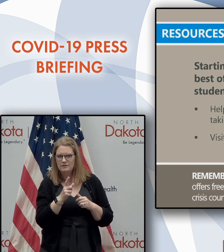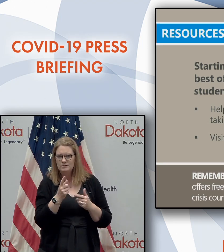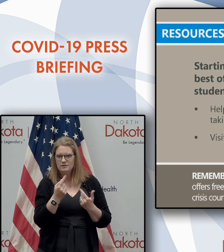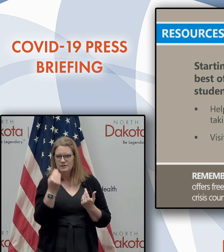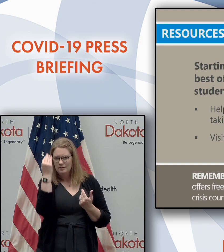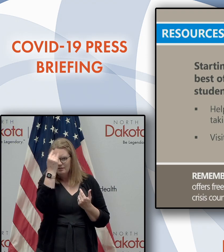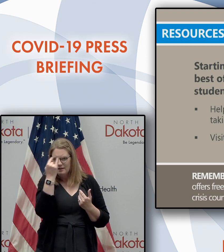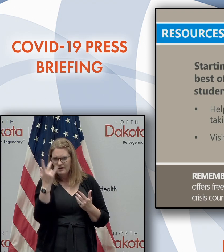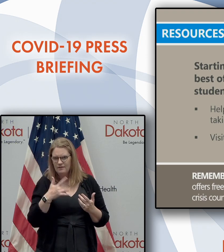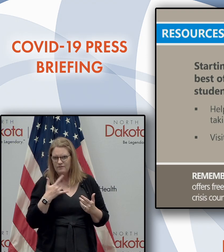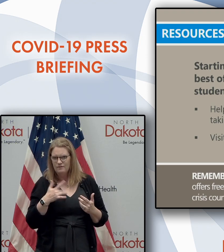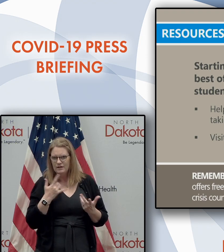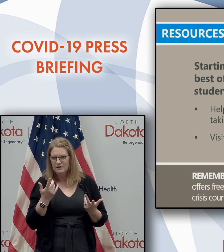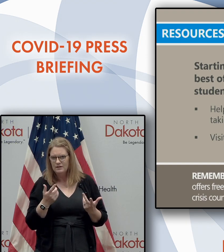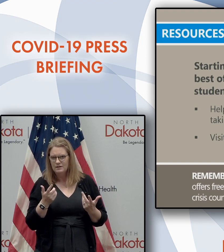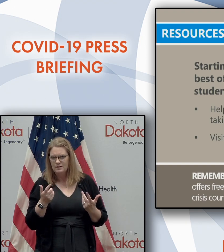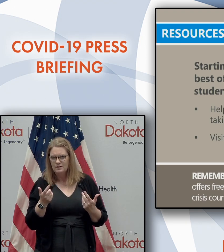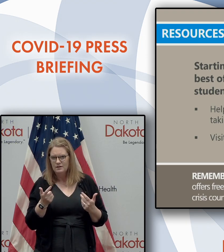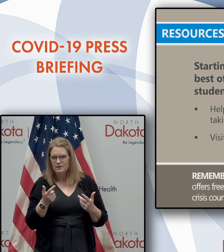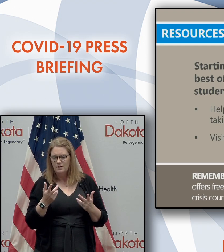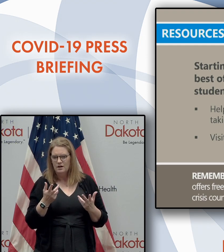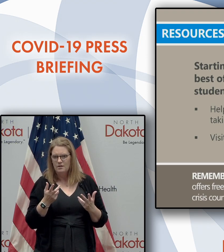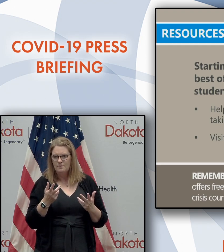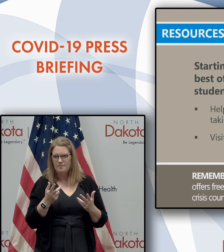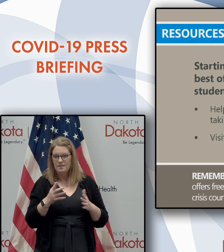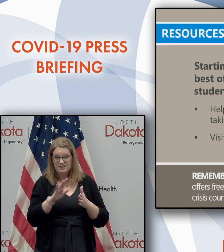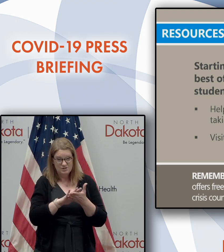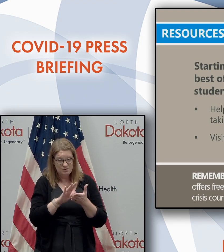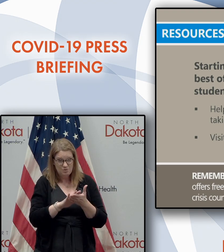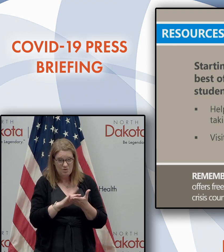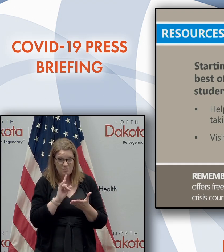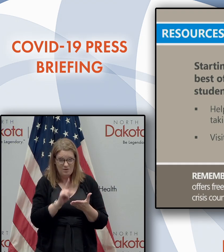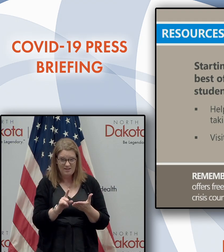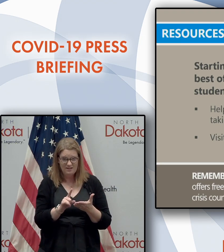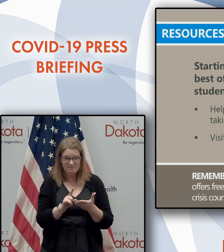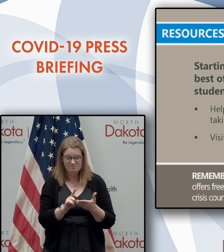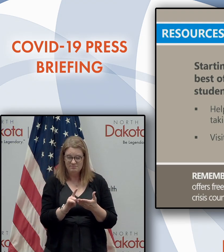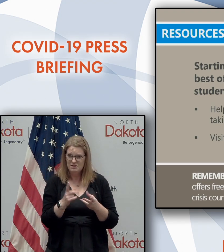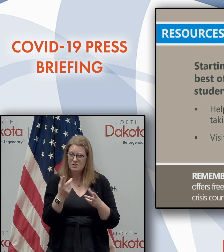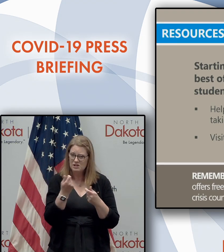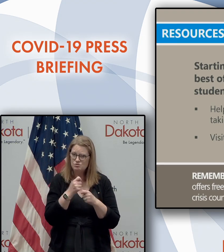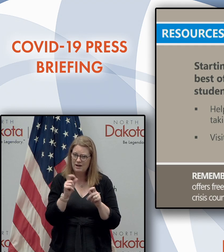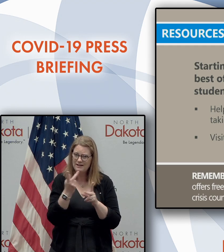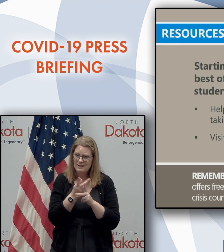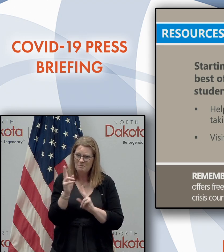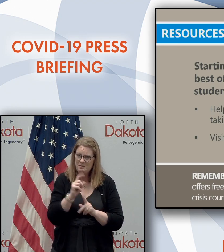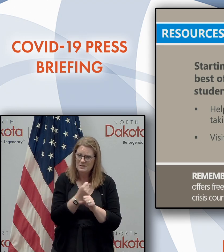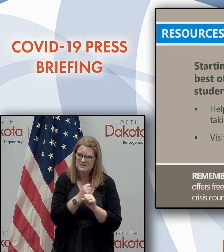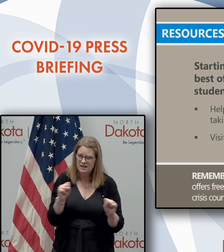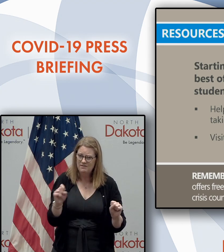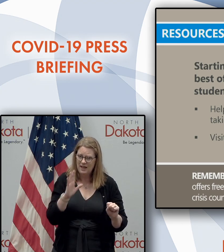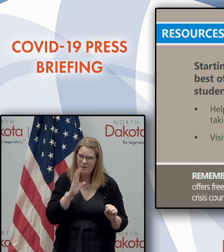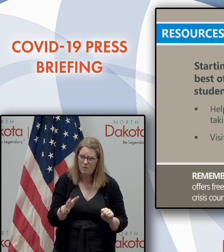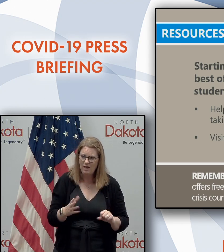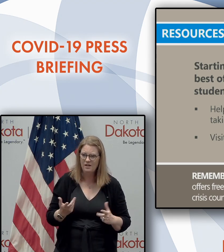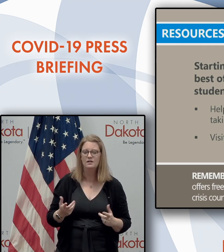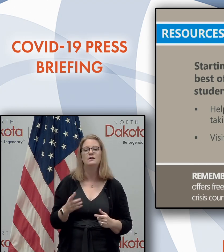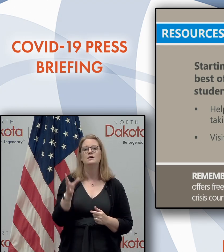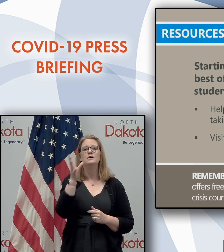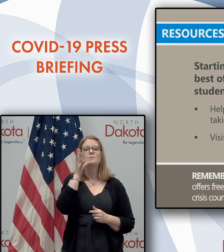Remind your child and yourself that school will be doing everything it can to keep everybody safe. Where do you want to find out about this? Of course, it's